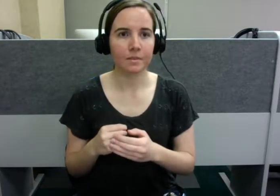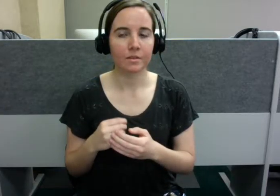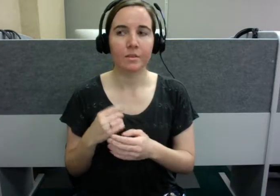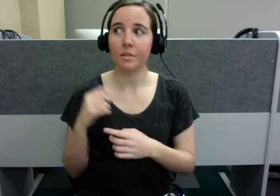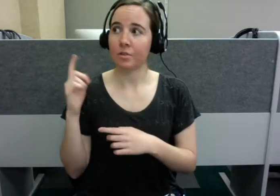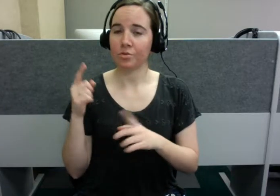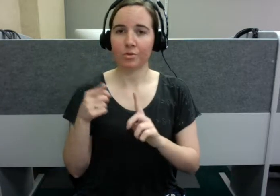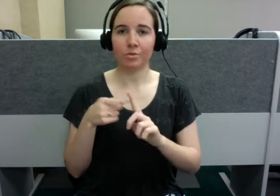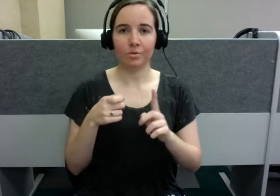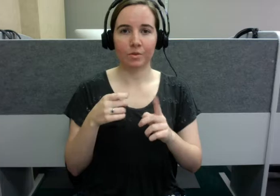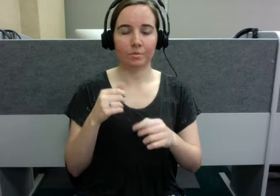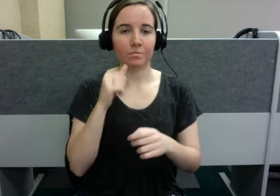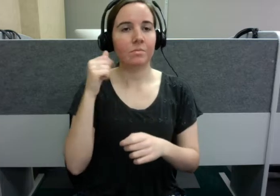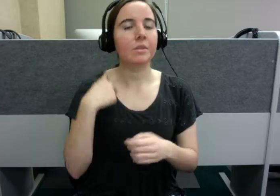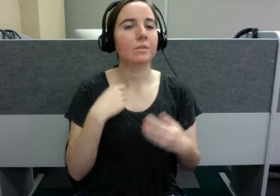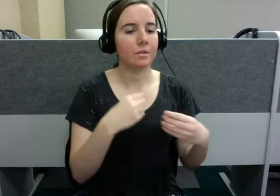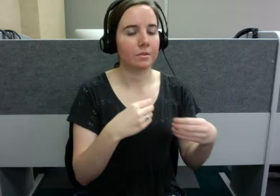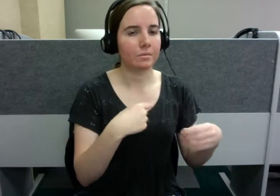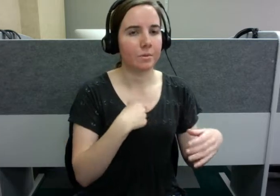playing cards I got yesterday, but